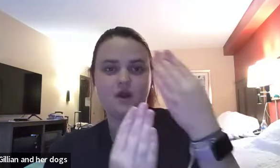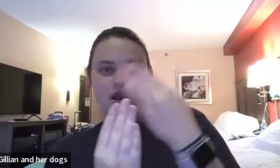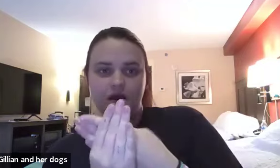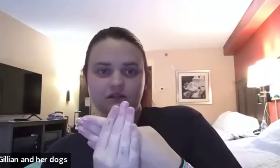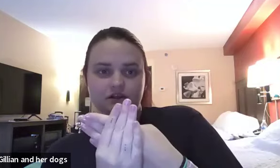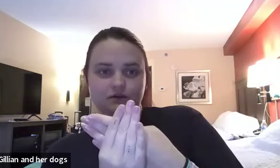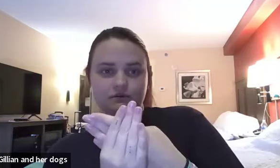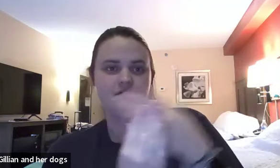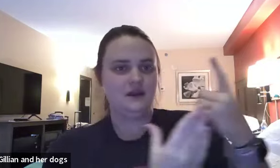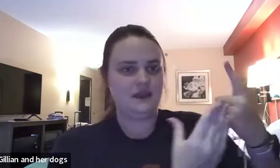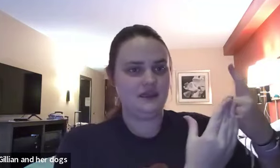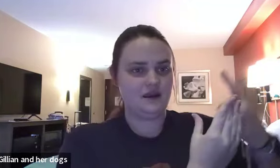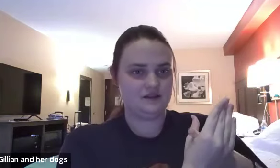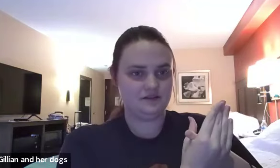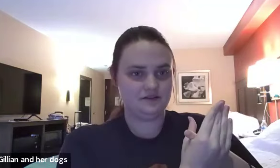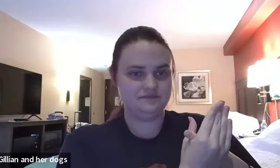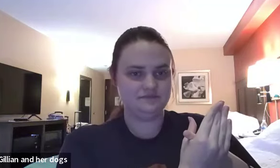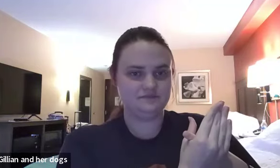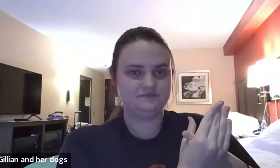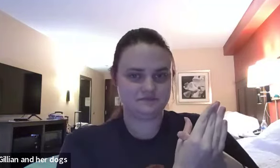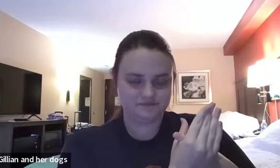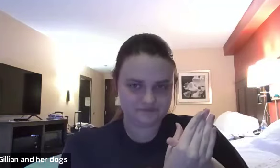our taco and hot dog.